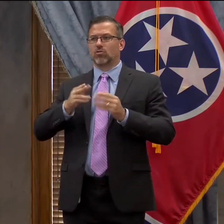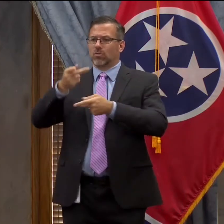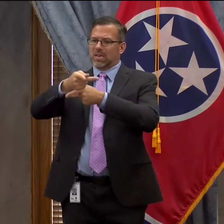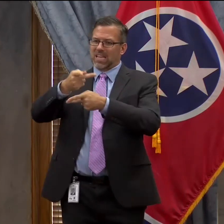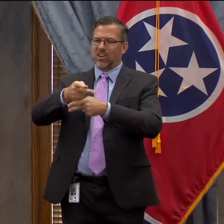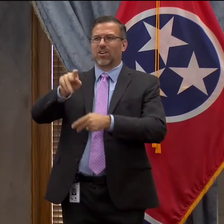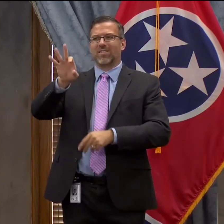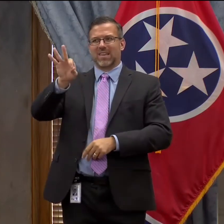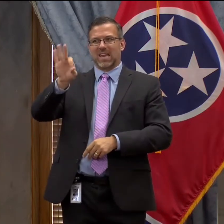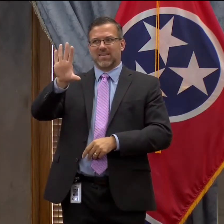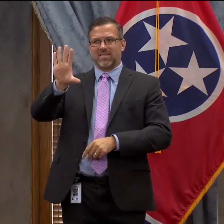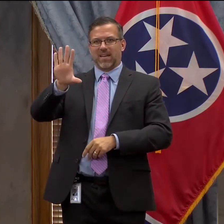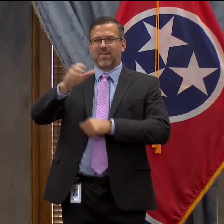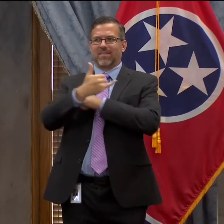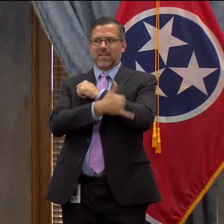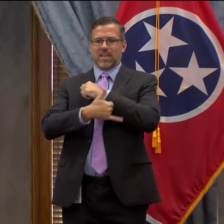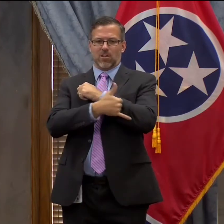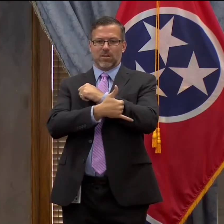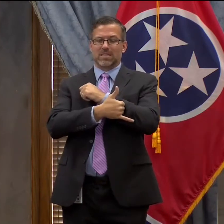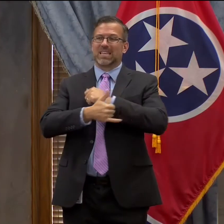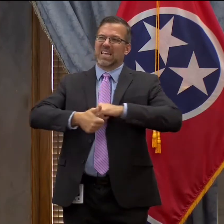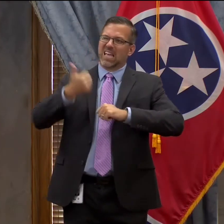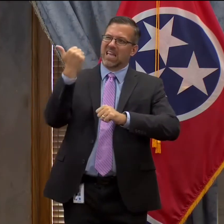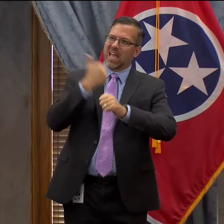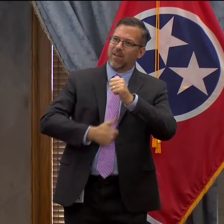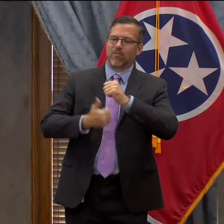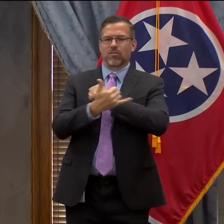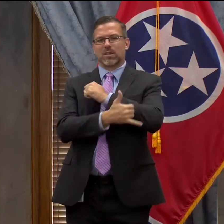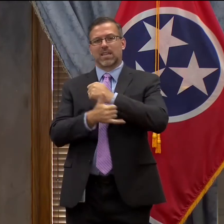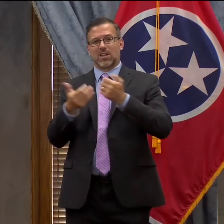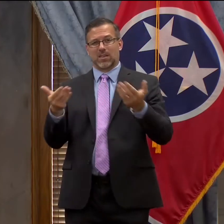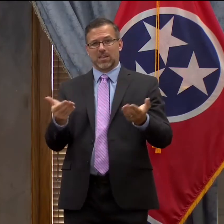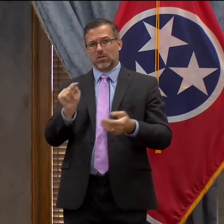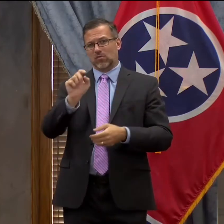to the citizens of every Tennessee county.